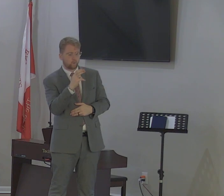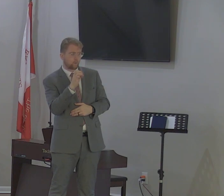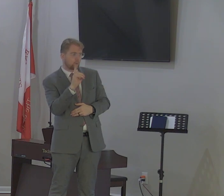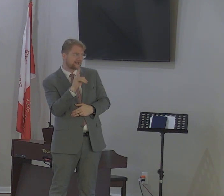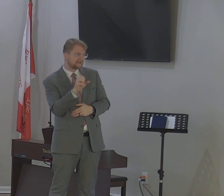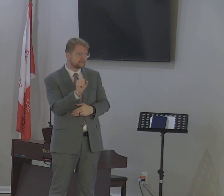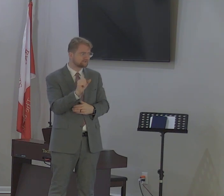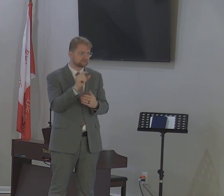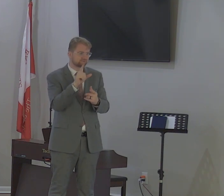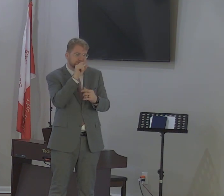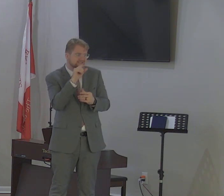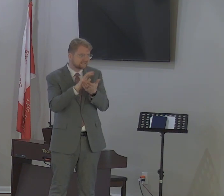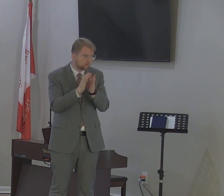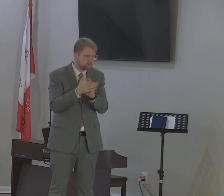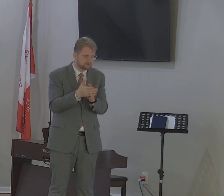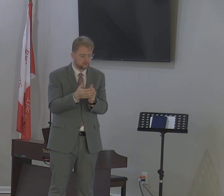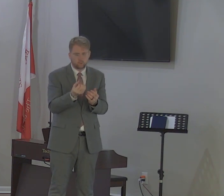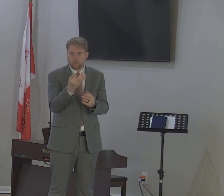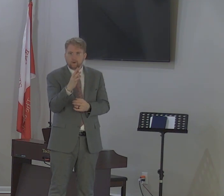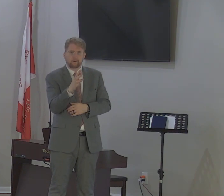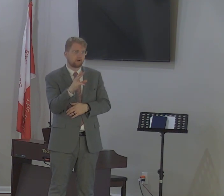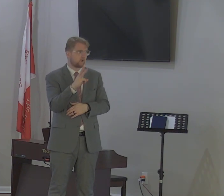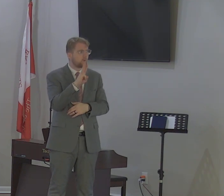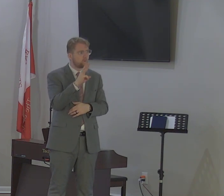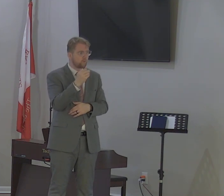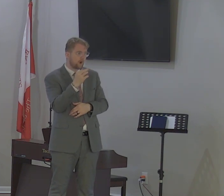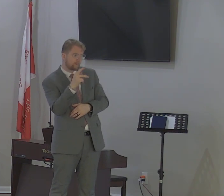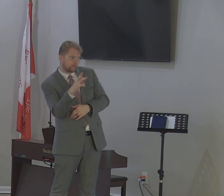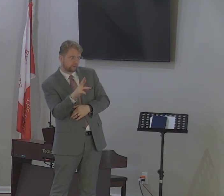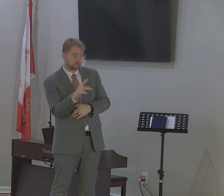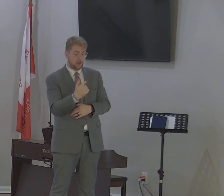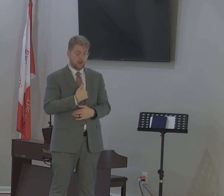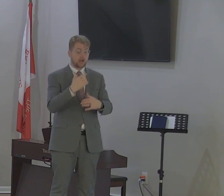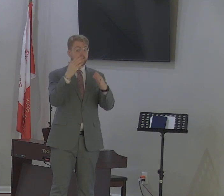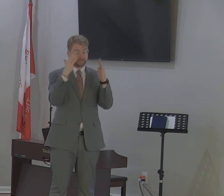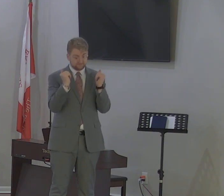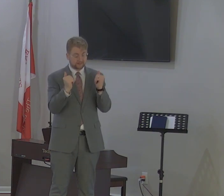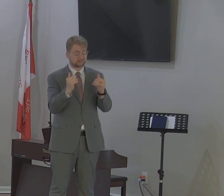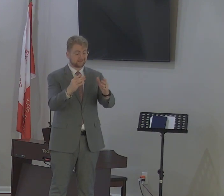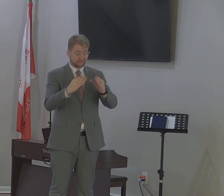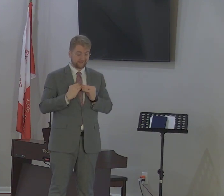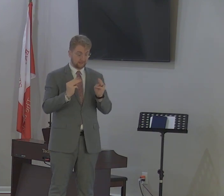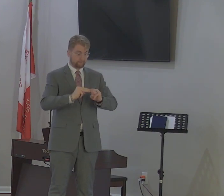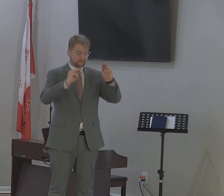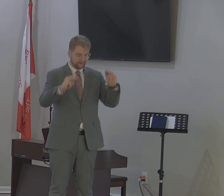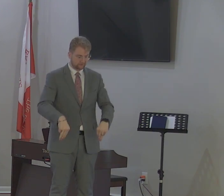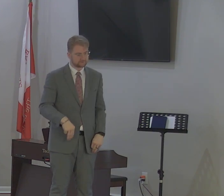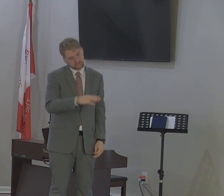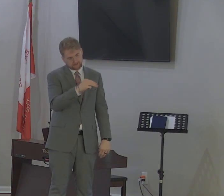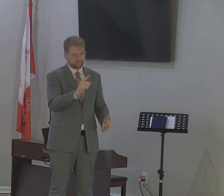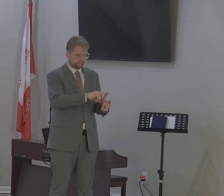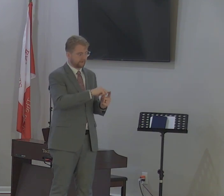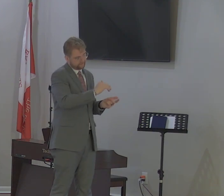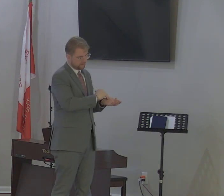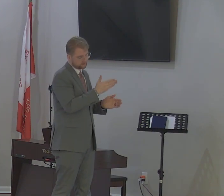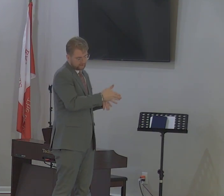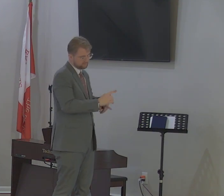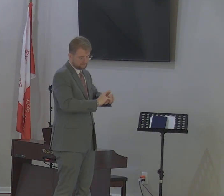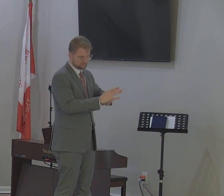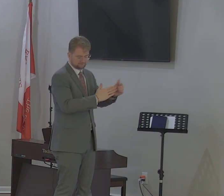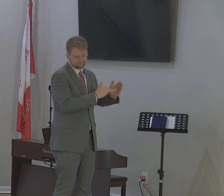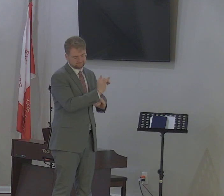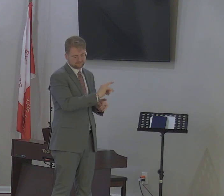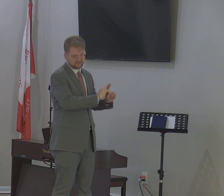get a McDonald's and then the doctor afterwards. I'm just kidding. Right? We have these expectations in